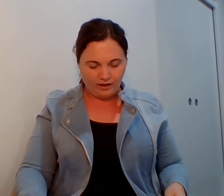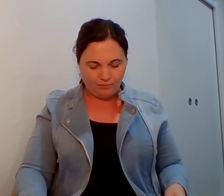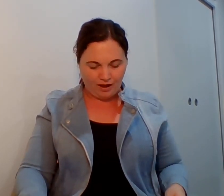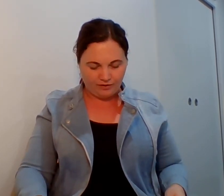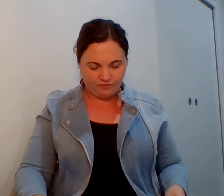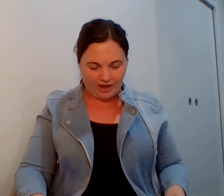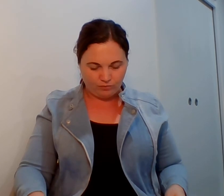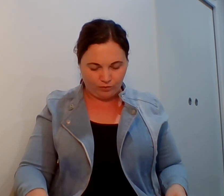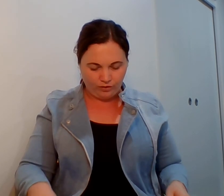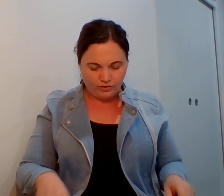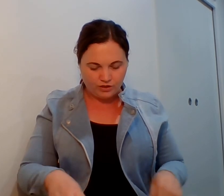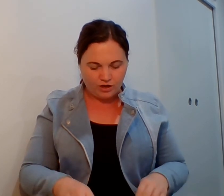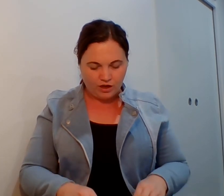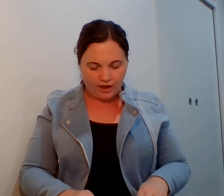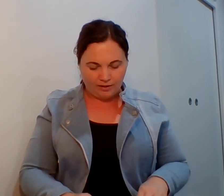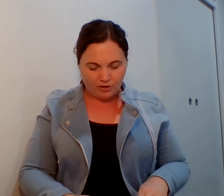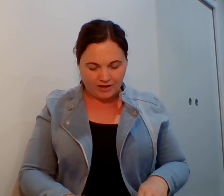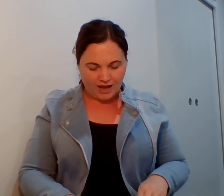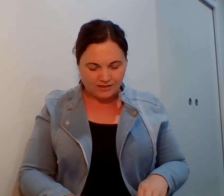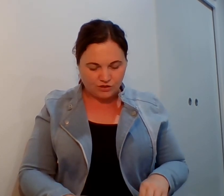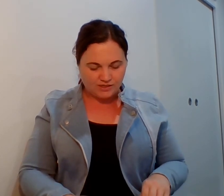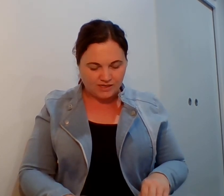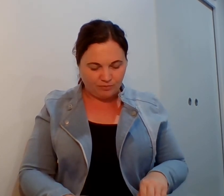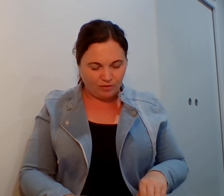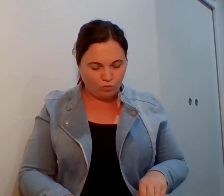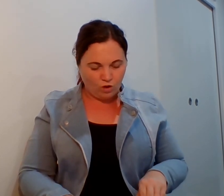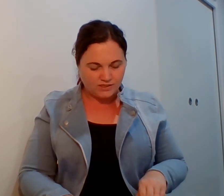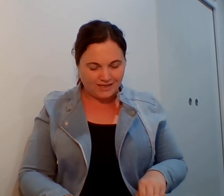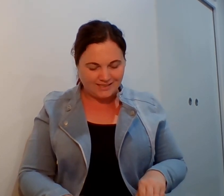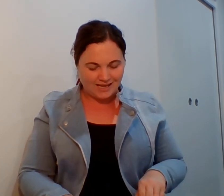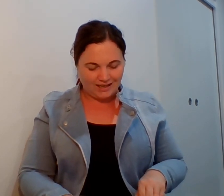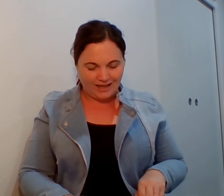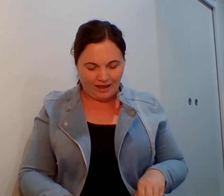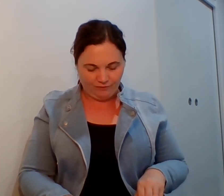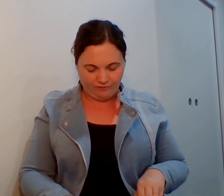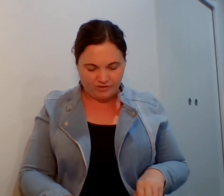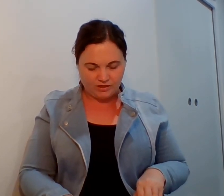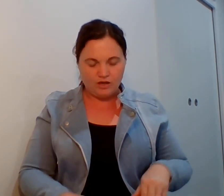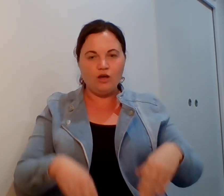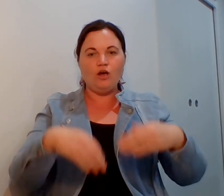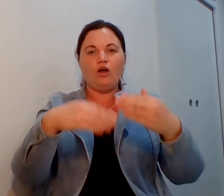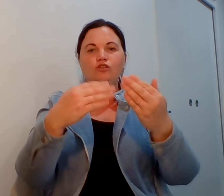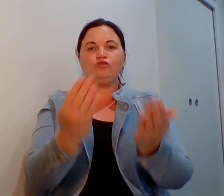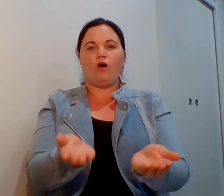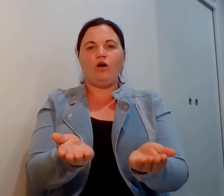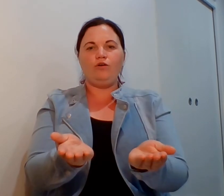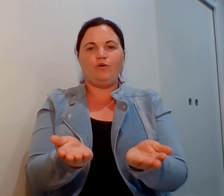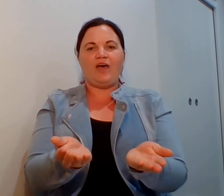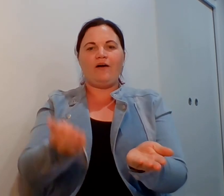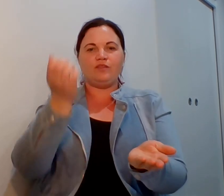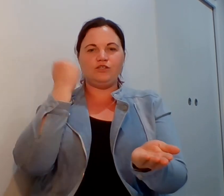part of that word and I'm going to ask you to tell me what is left. Drove without the d.